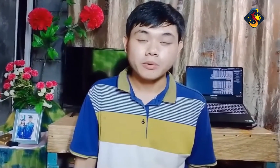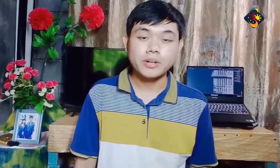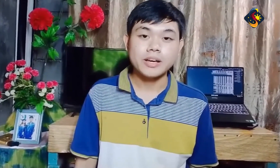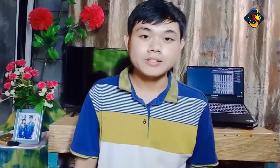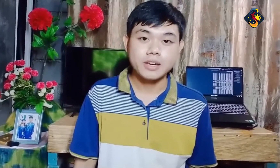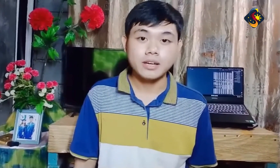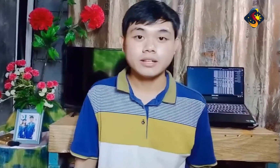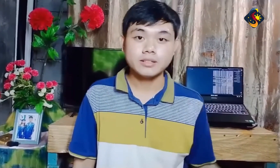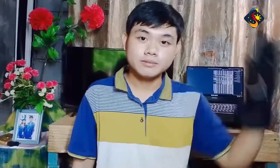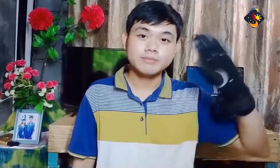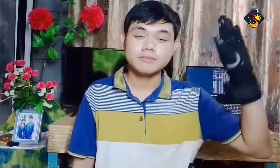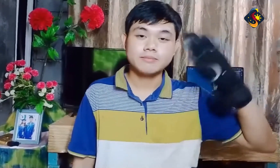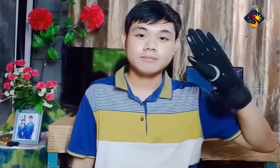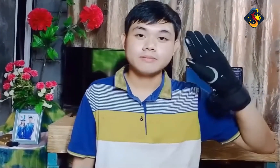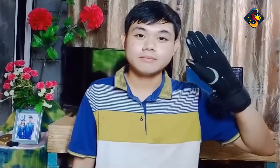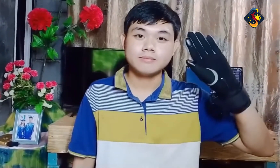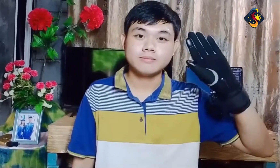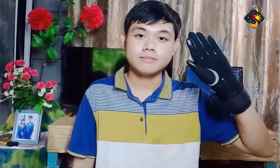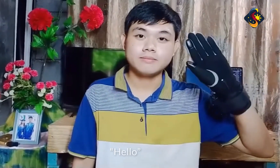I say, "Hello,